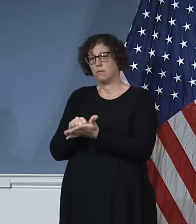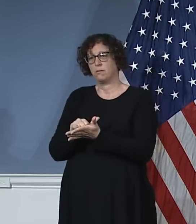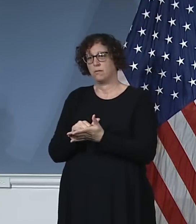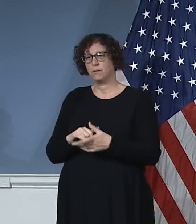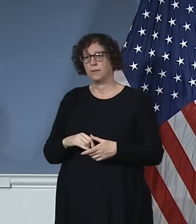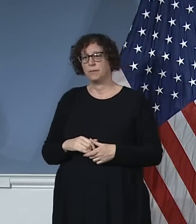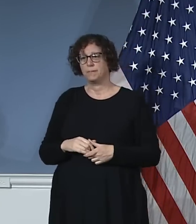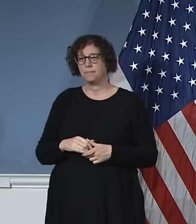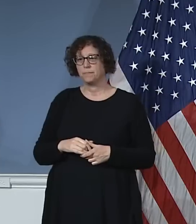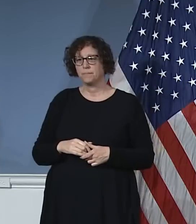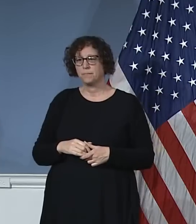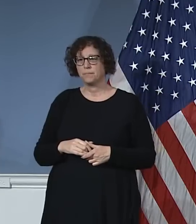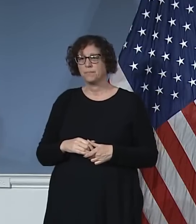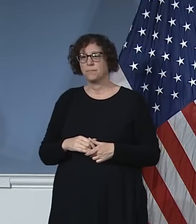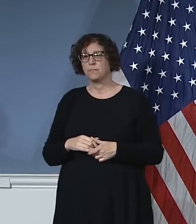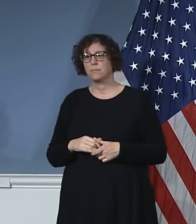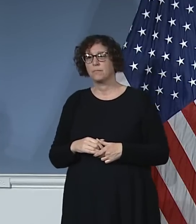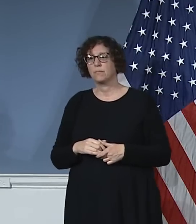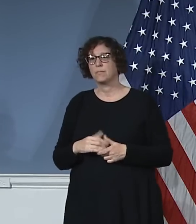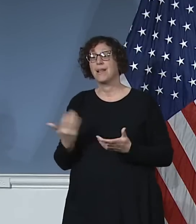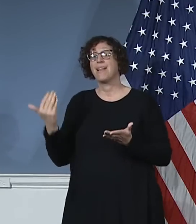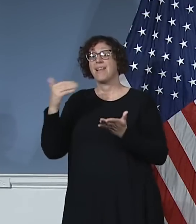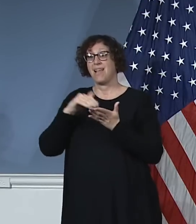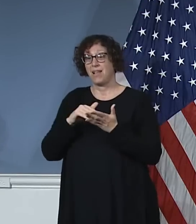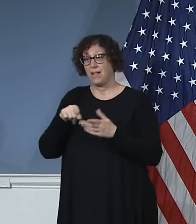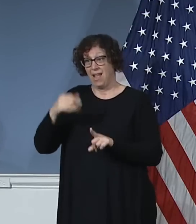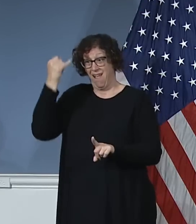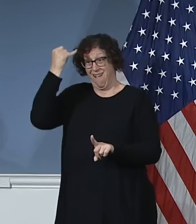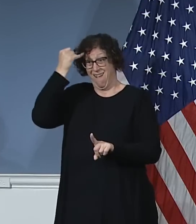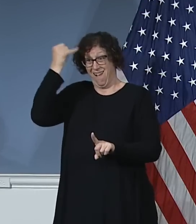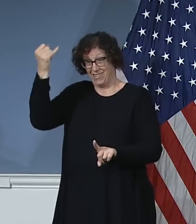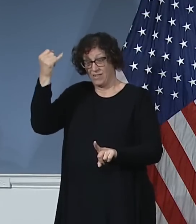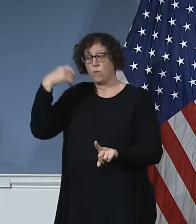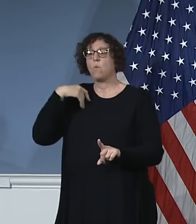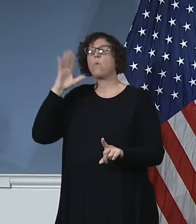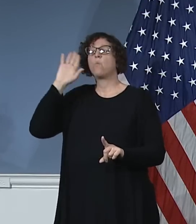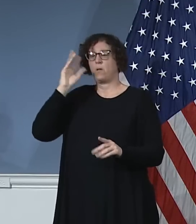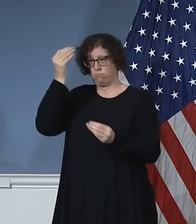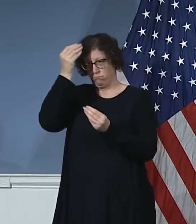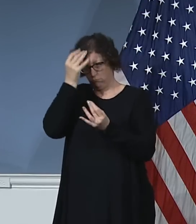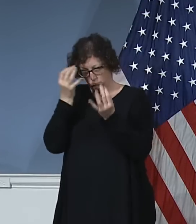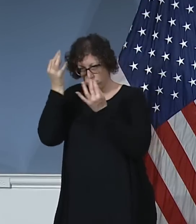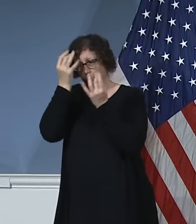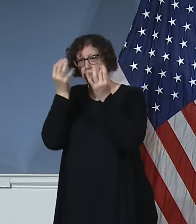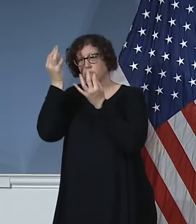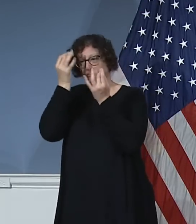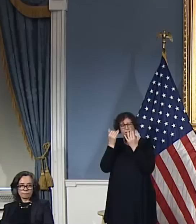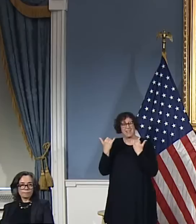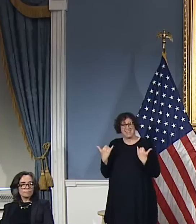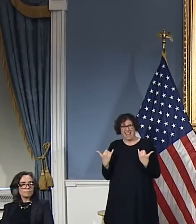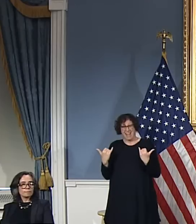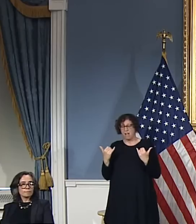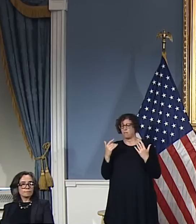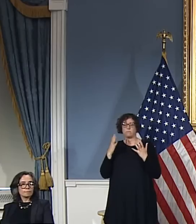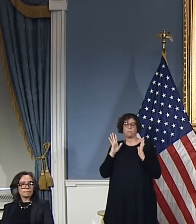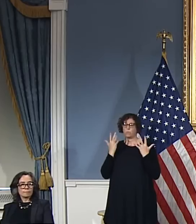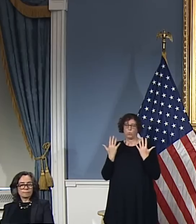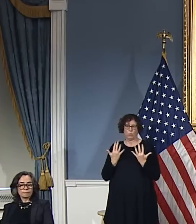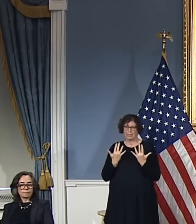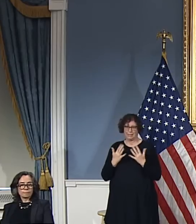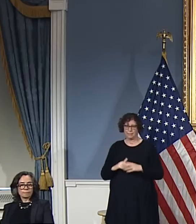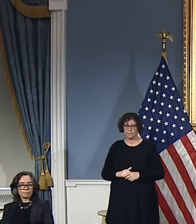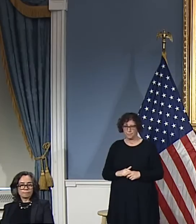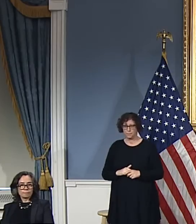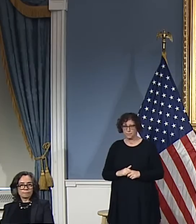So definitely will be considered. Stay tuned, but not happening now. Next up, we have Shayna from the Washington Post.